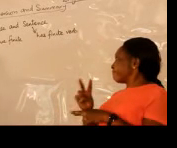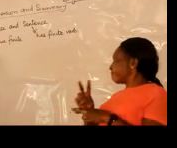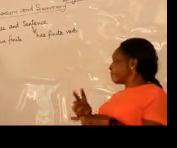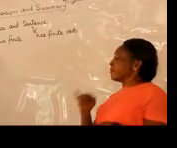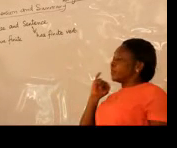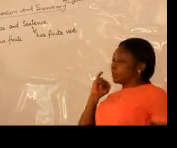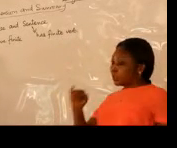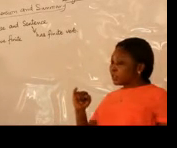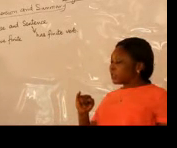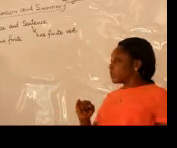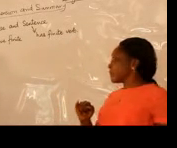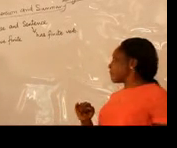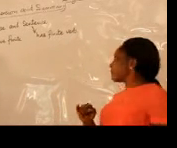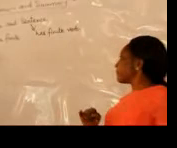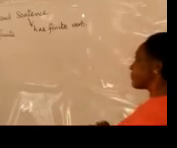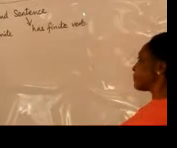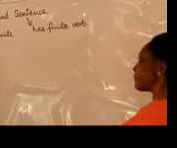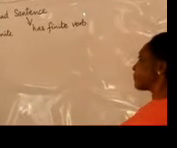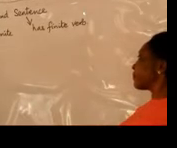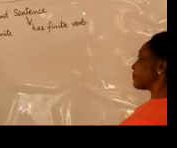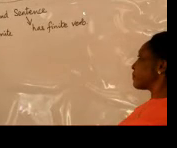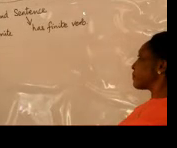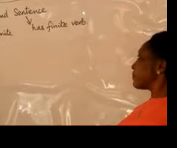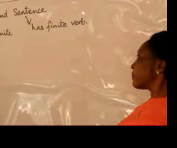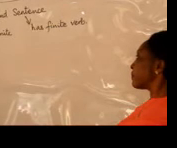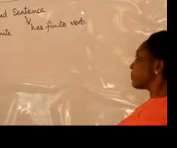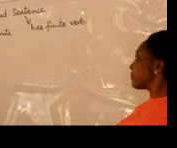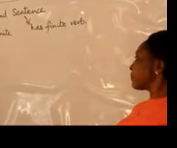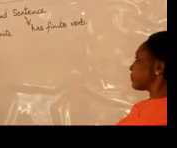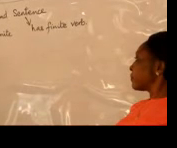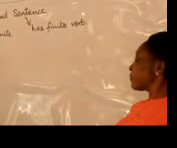The finite verb